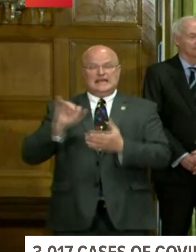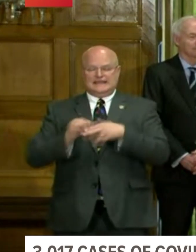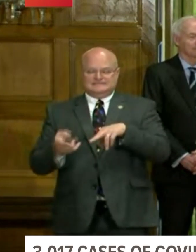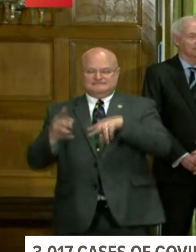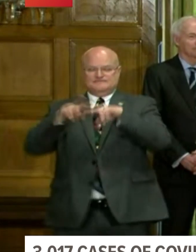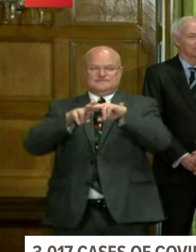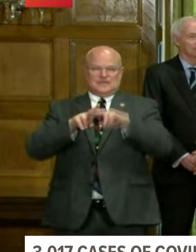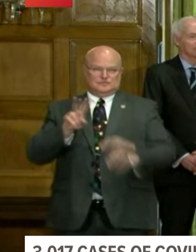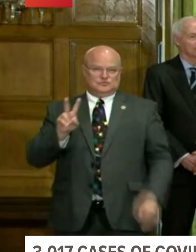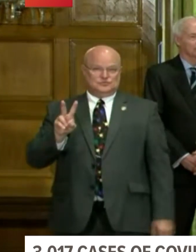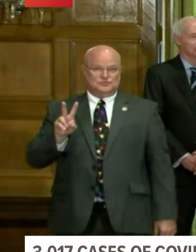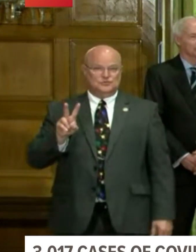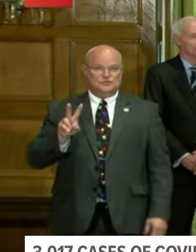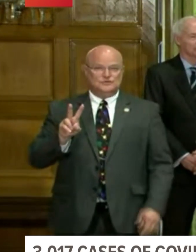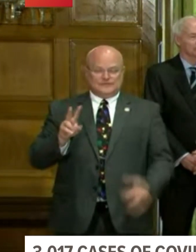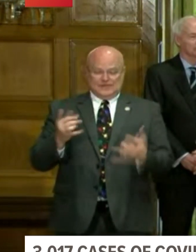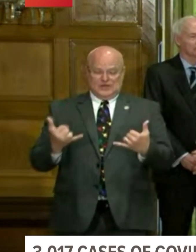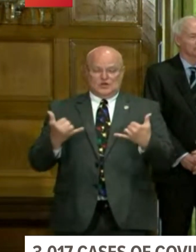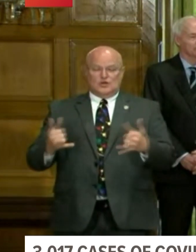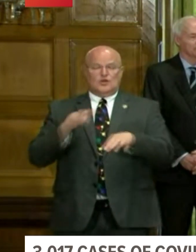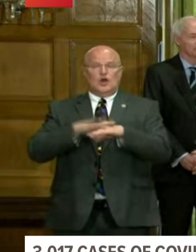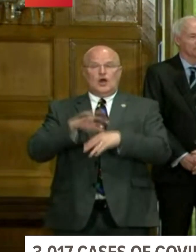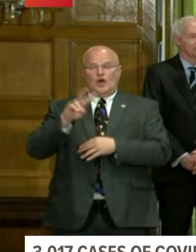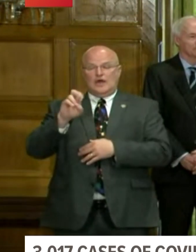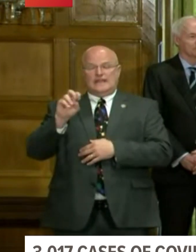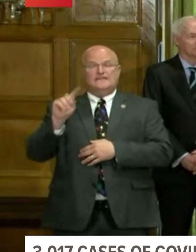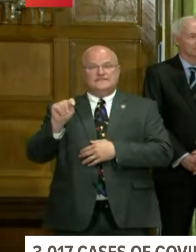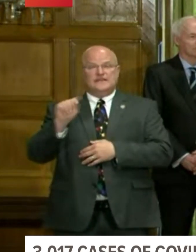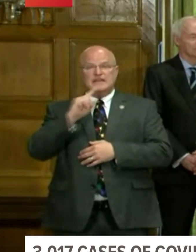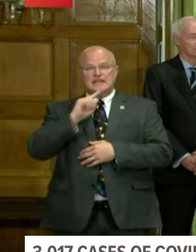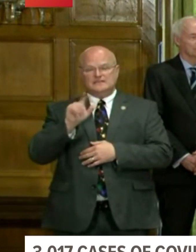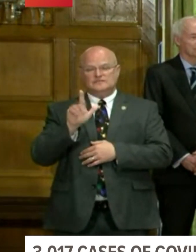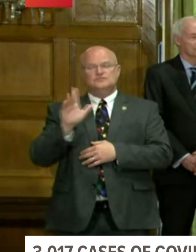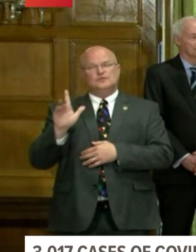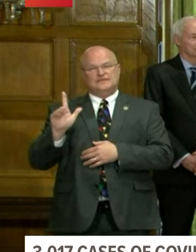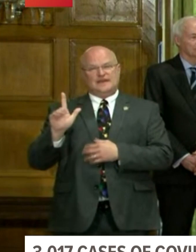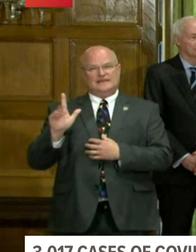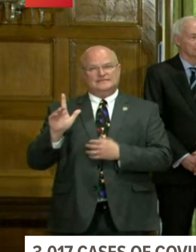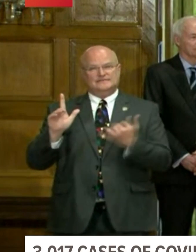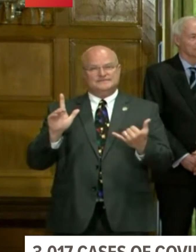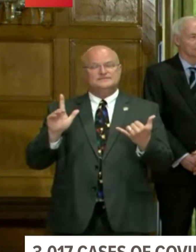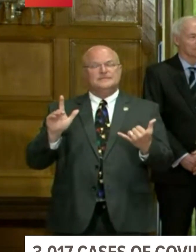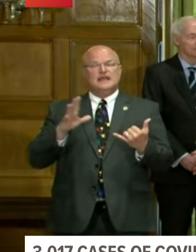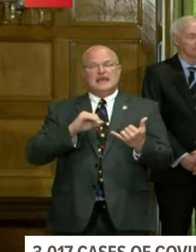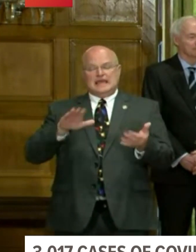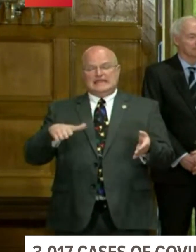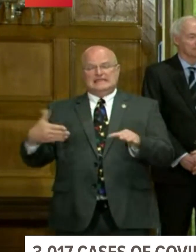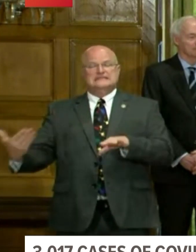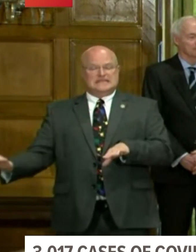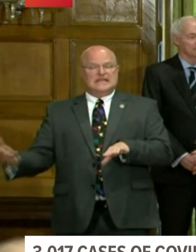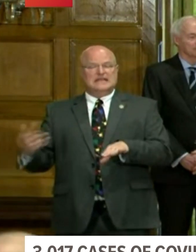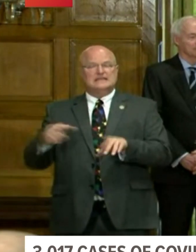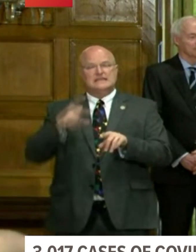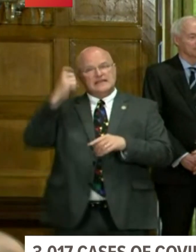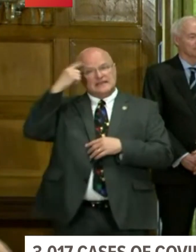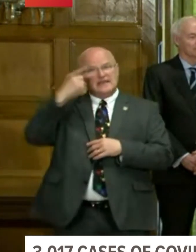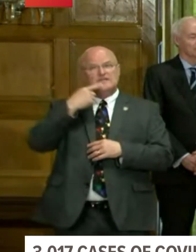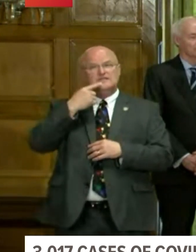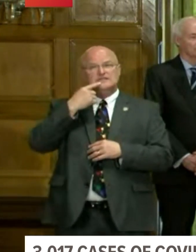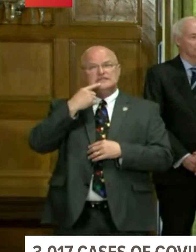of 2 from yesterday. Currently on a ventilator is 25, and deaths, as the Governor mentioned,